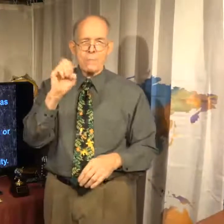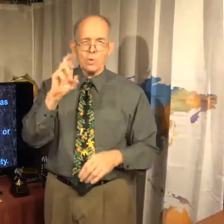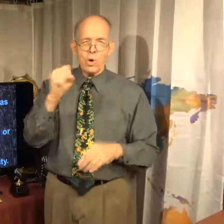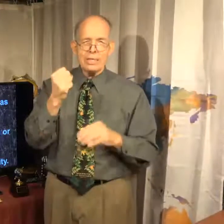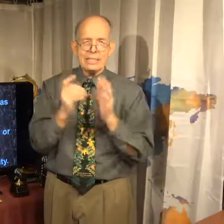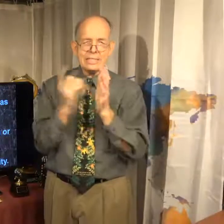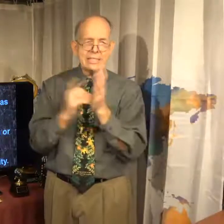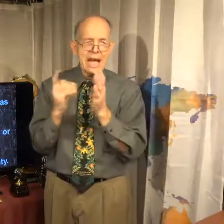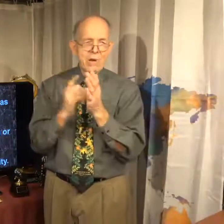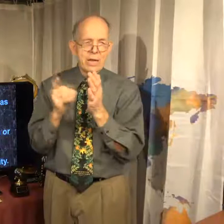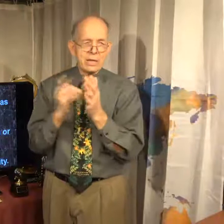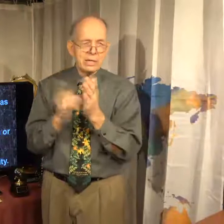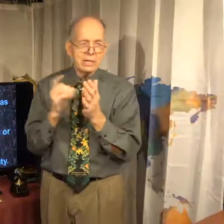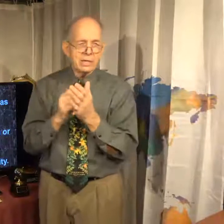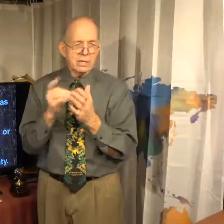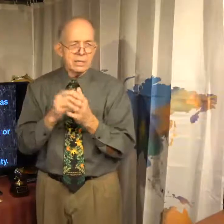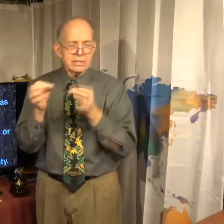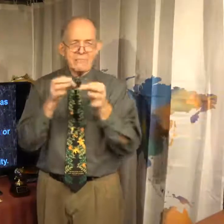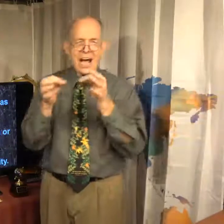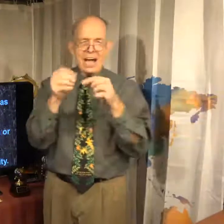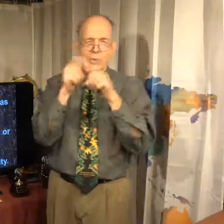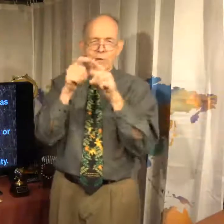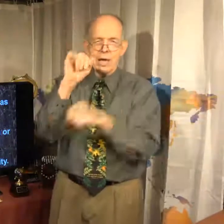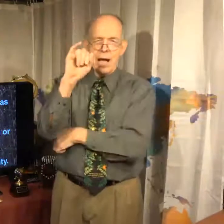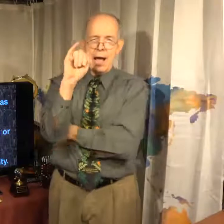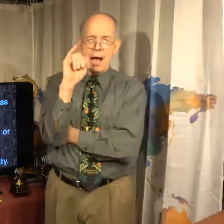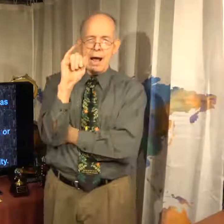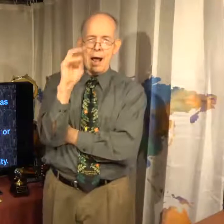Repertoire, stationary, divide,